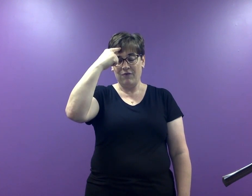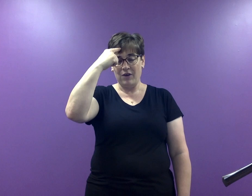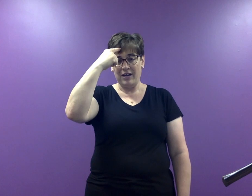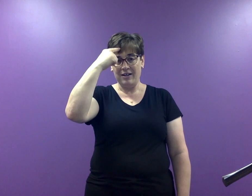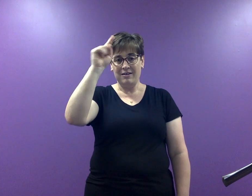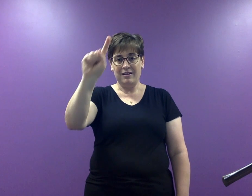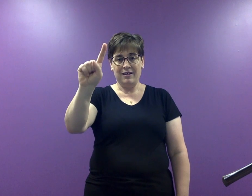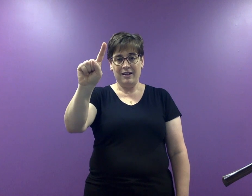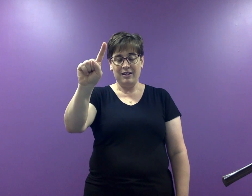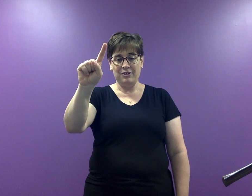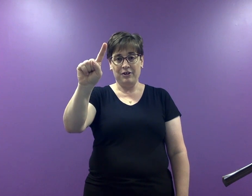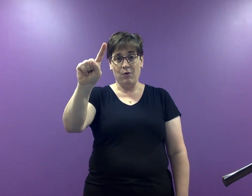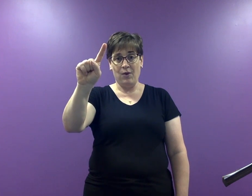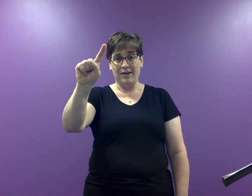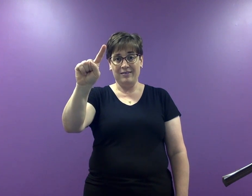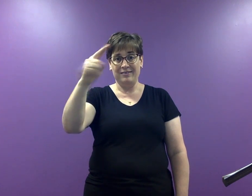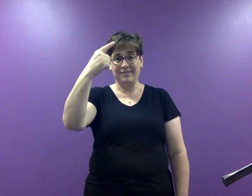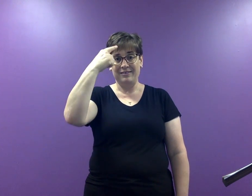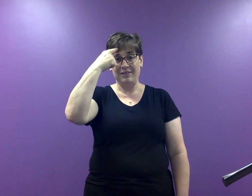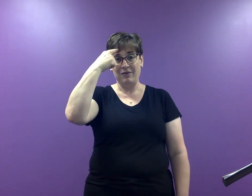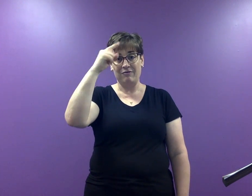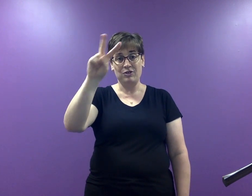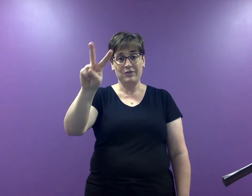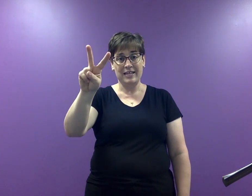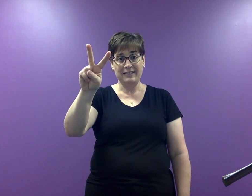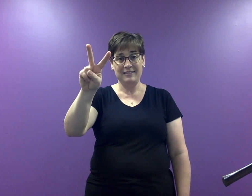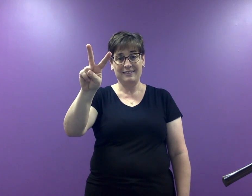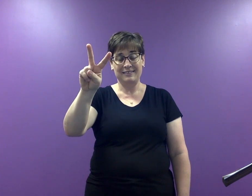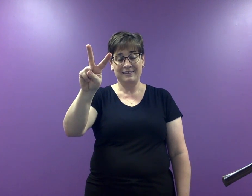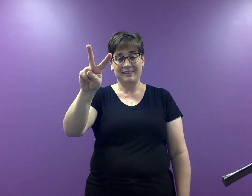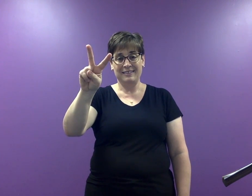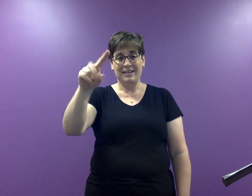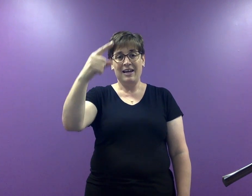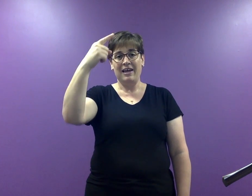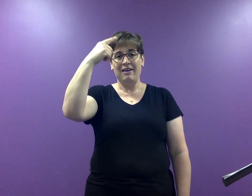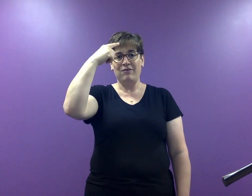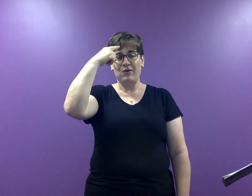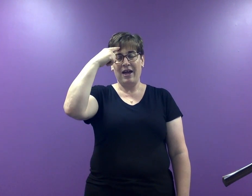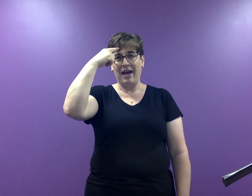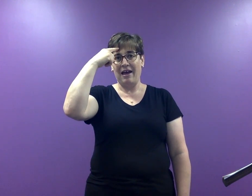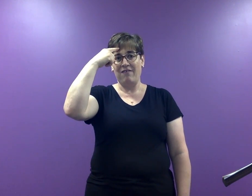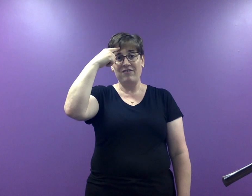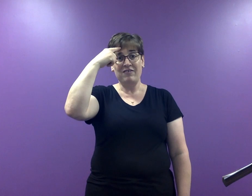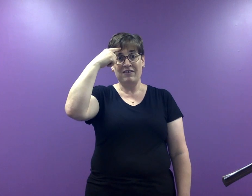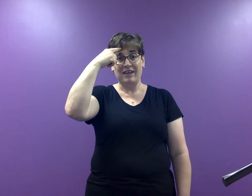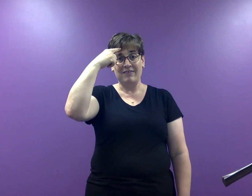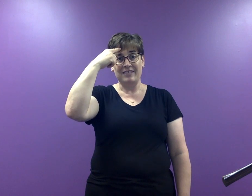forehead and you're going to go 1. If you have 2 cents, if you have 55